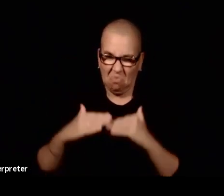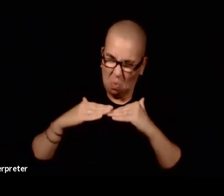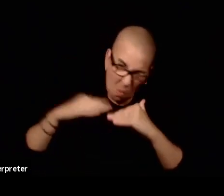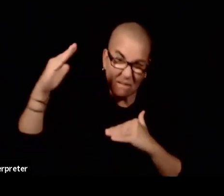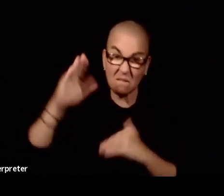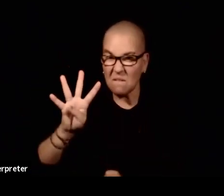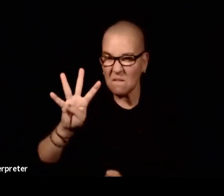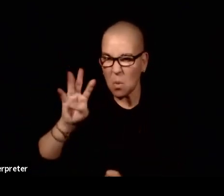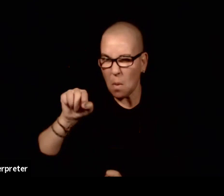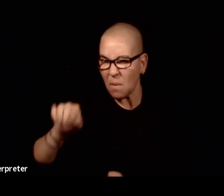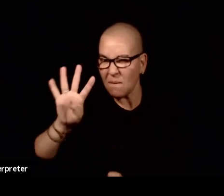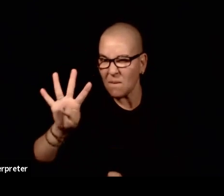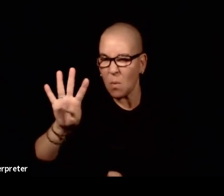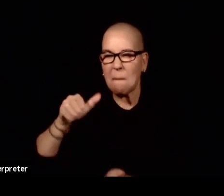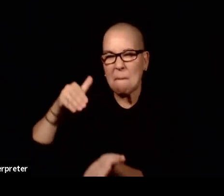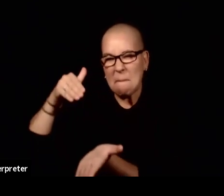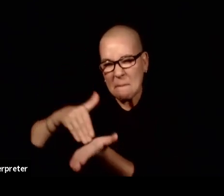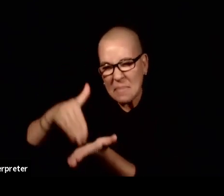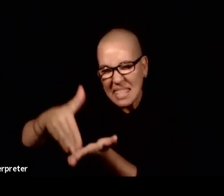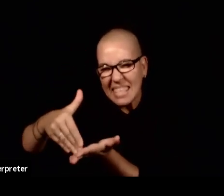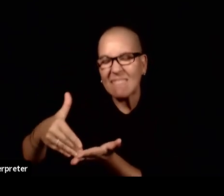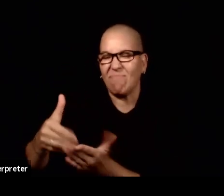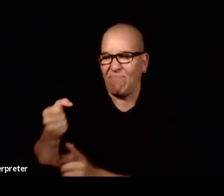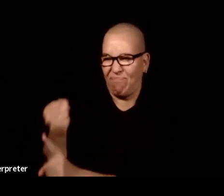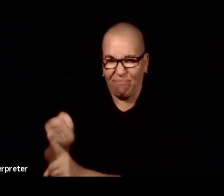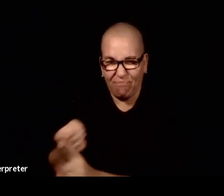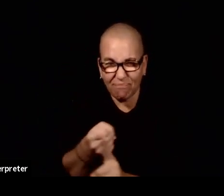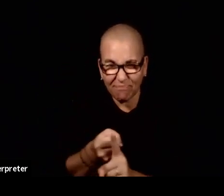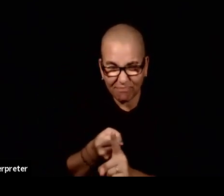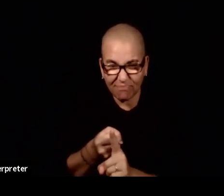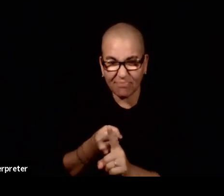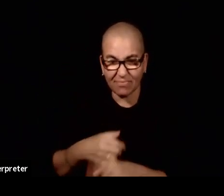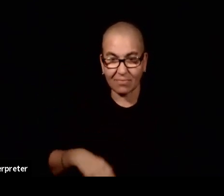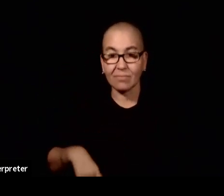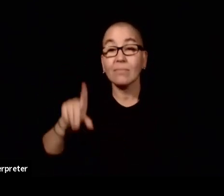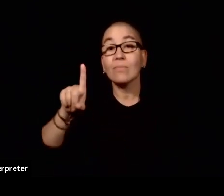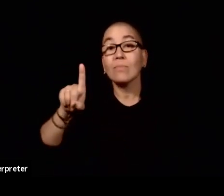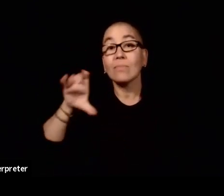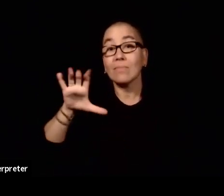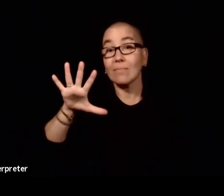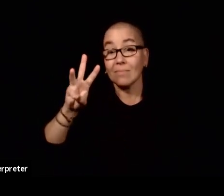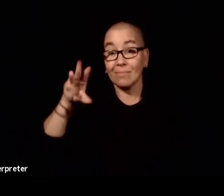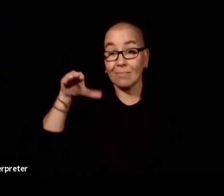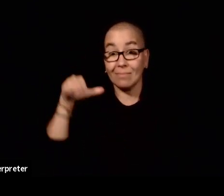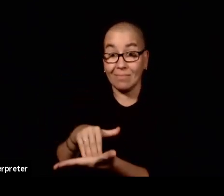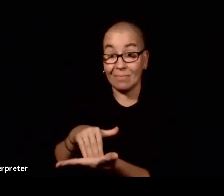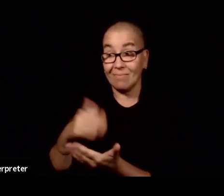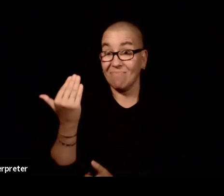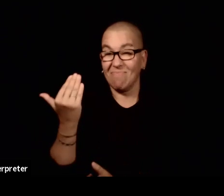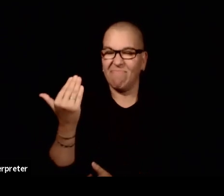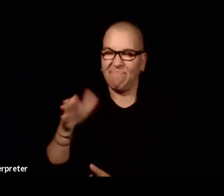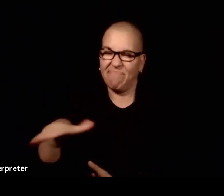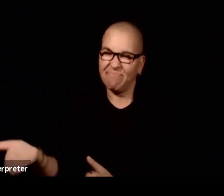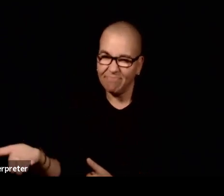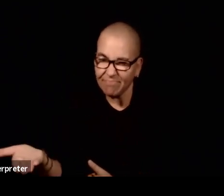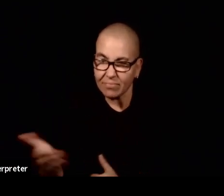and 152,000 deaths. Here in Minnesota, we are announcing today a new total